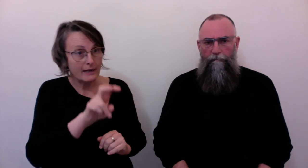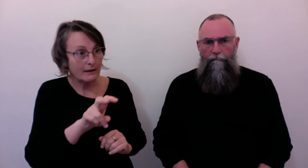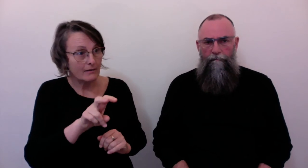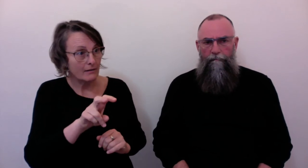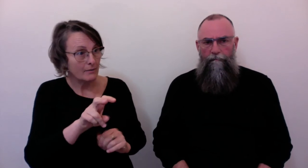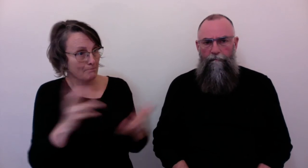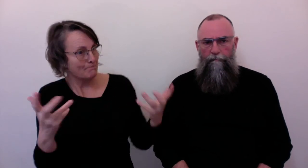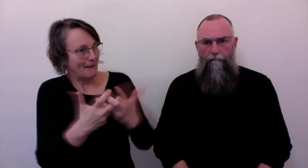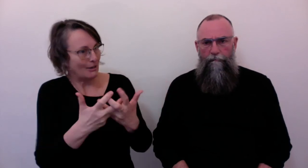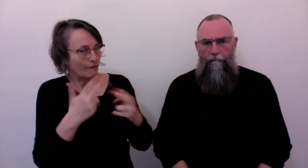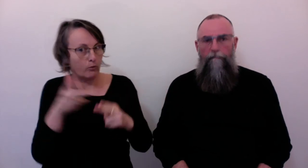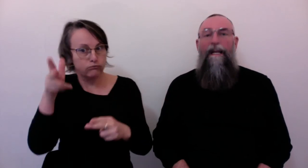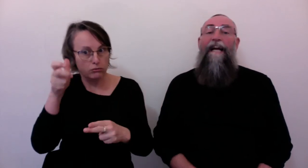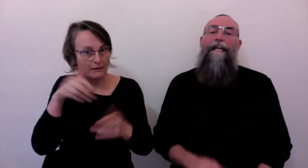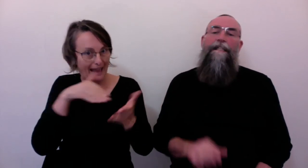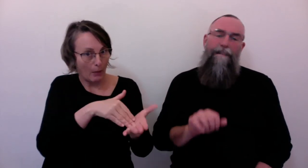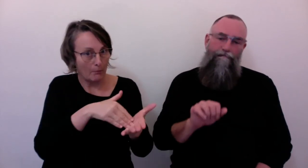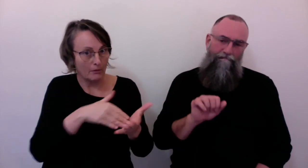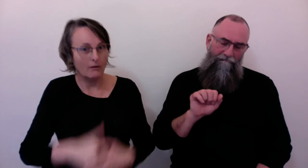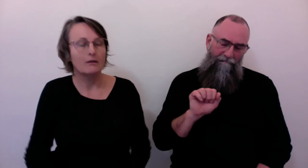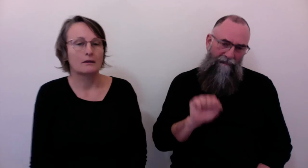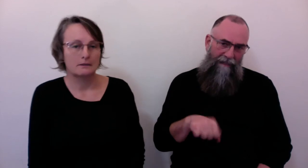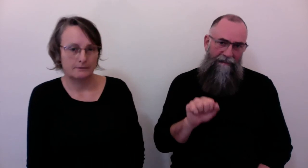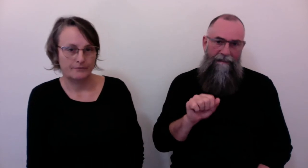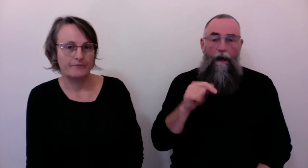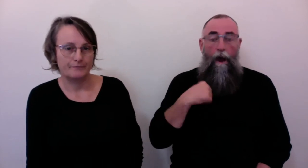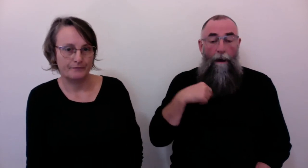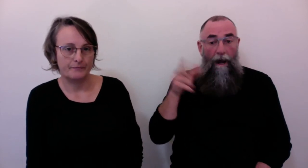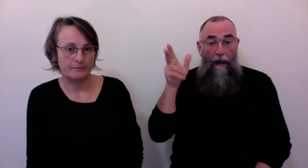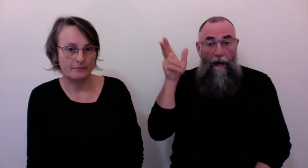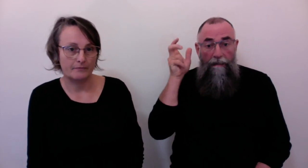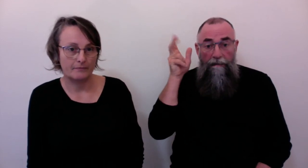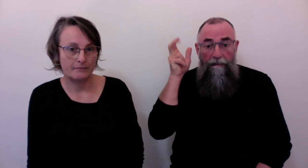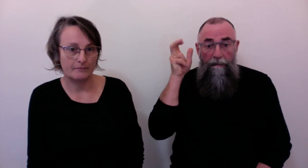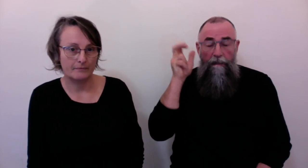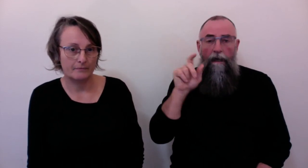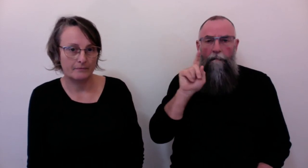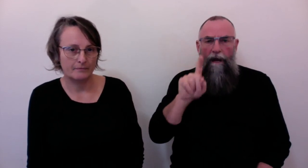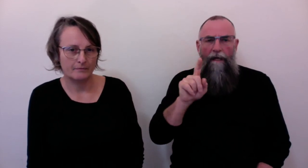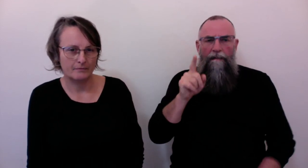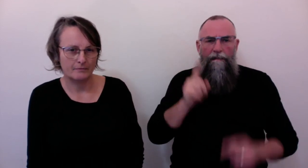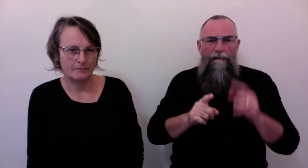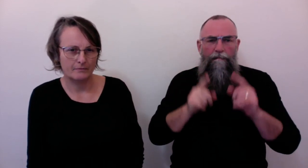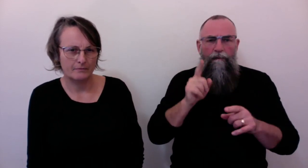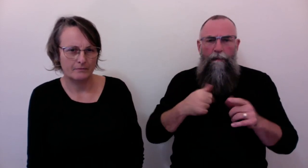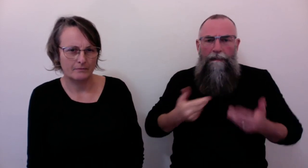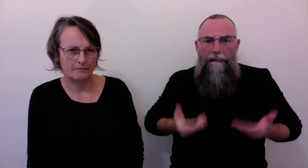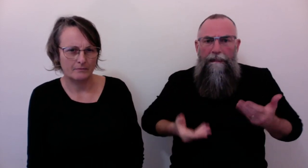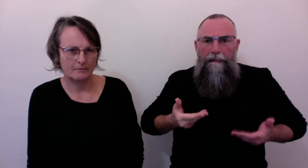hearing? Yes, so like when I'm listening and I'm fine, but if it gets to a point where I'm like, oh, now I'm not sure what I'm Dylan's hearing,